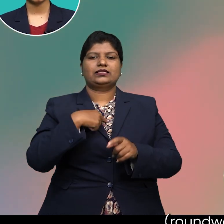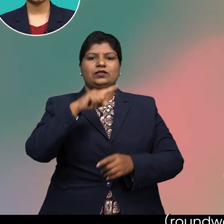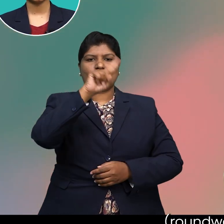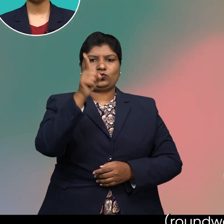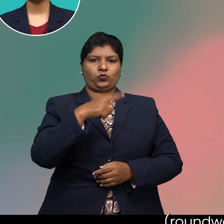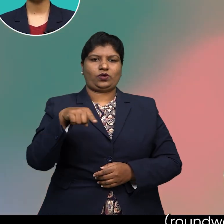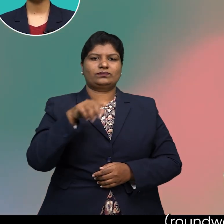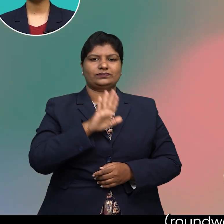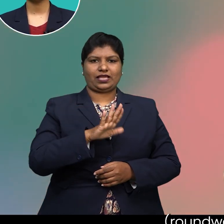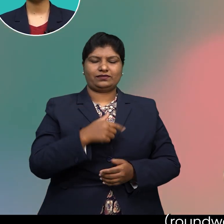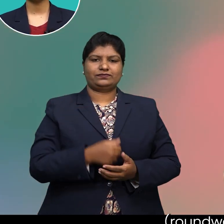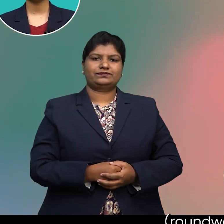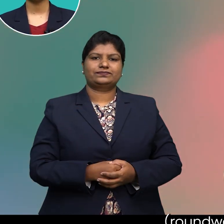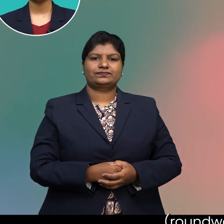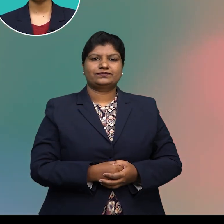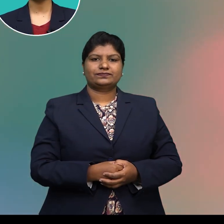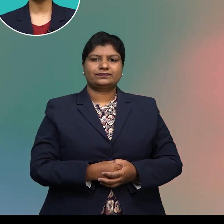dorso-ventrally